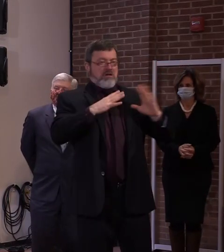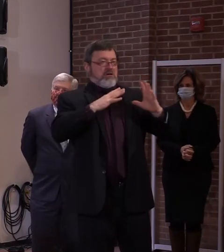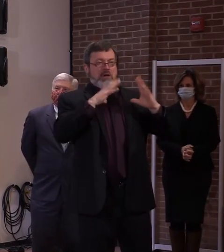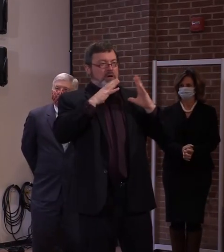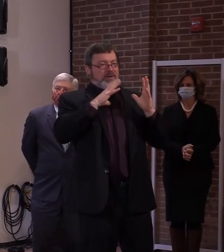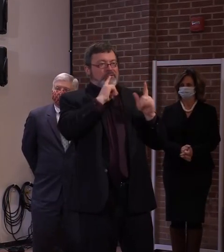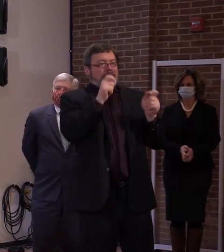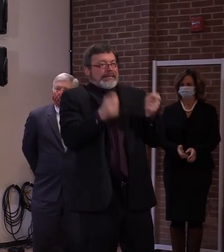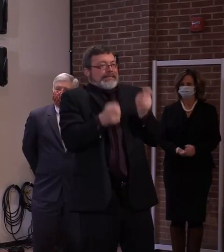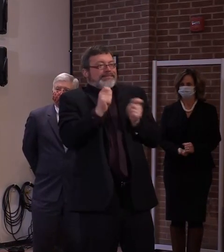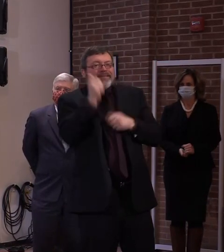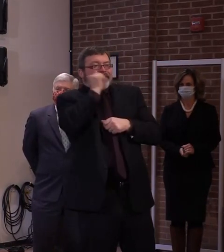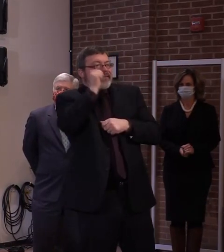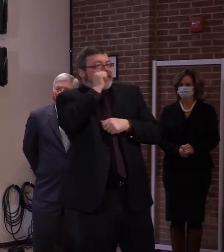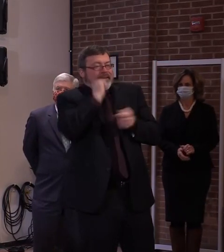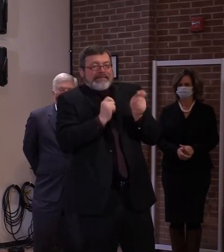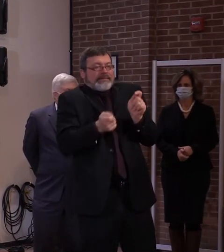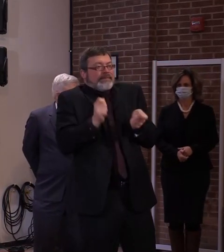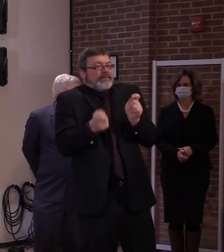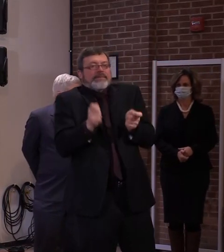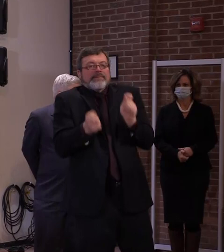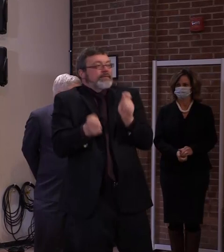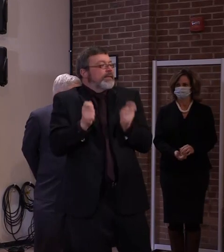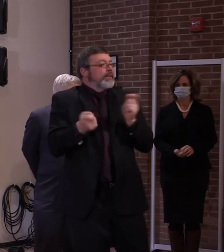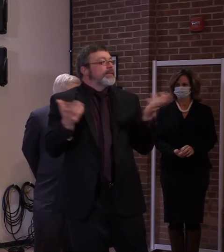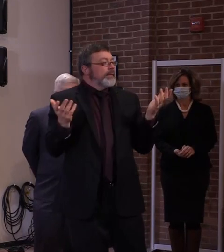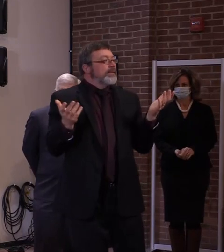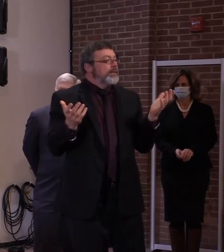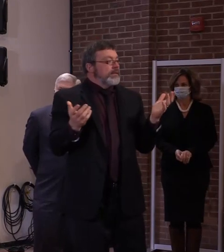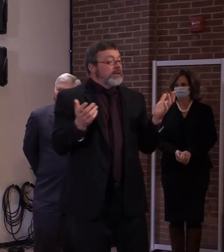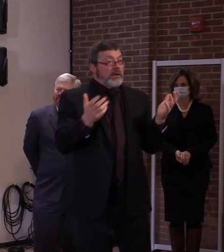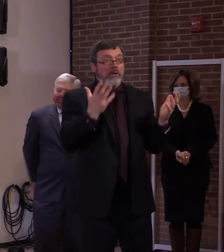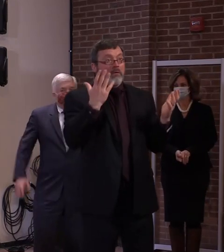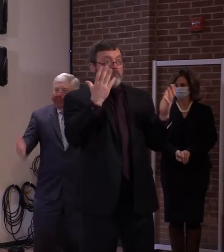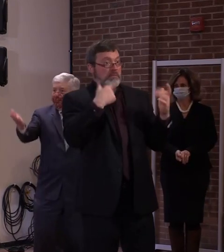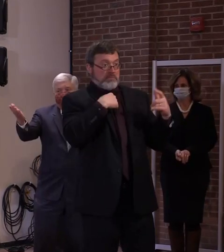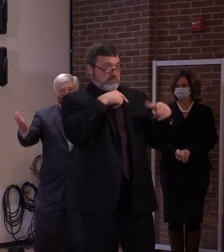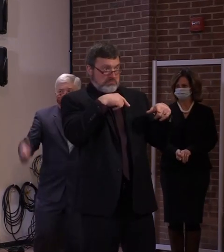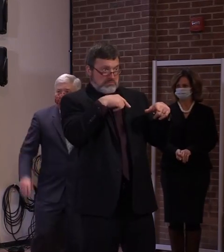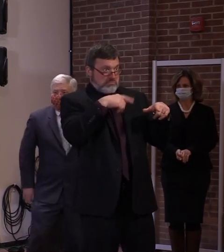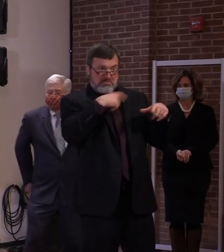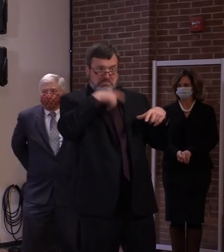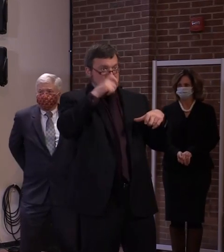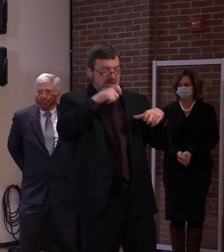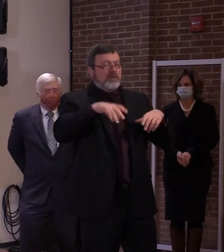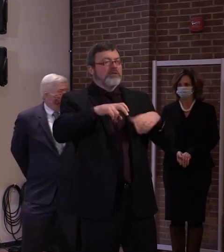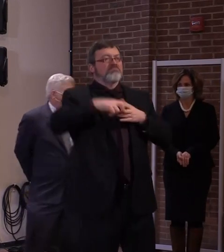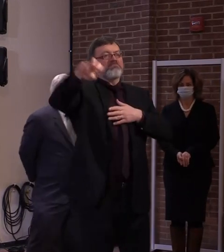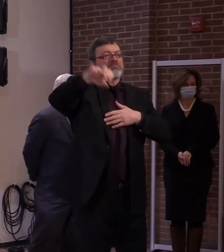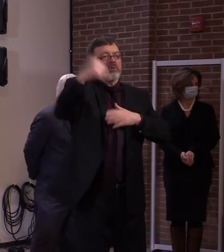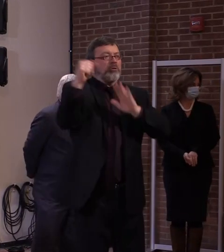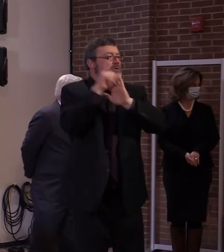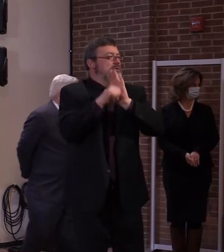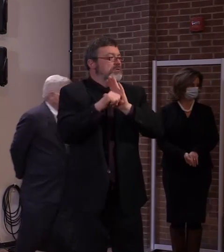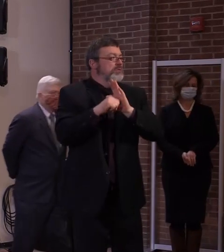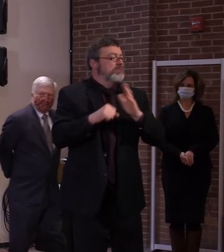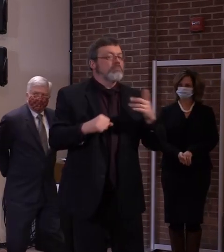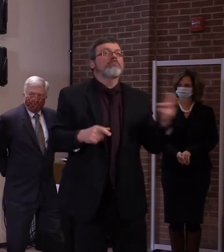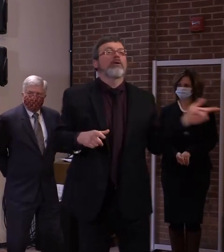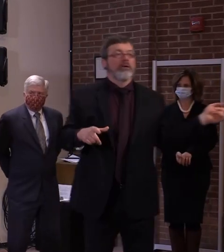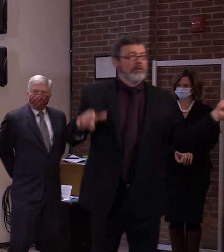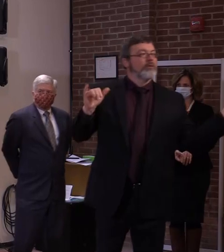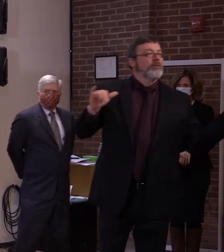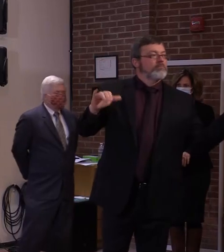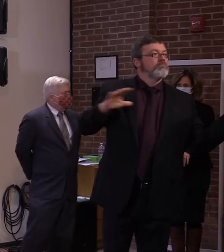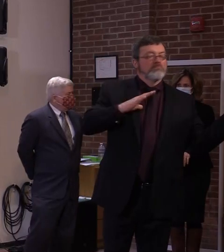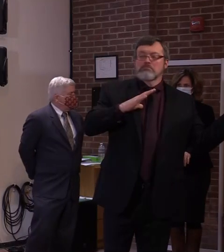to make sure that they're available to other states that do. Secretary Smith, anything? You just mentioned. Okay. We'll